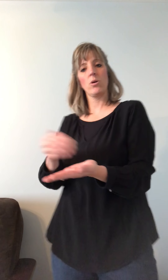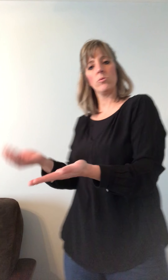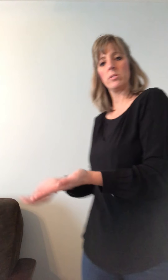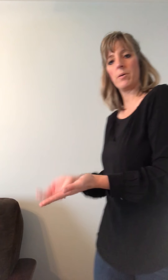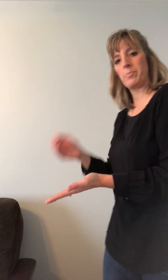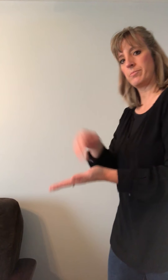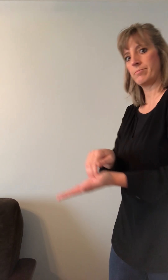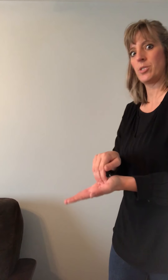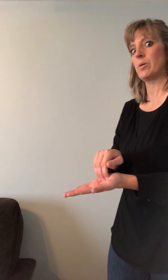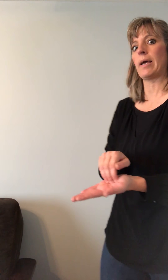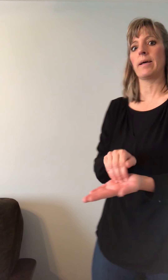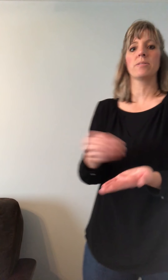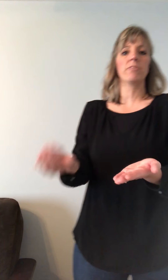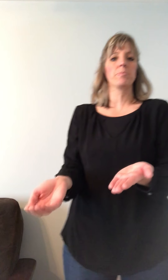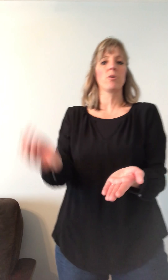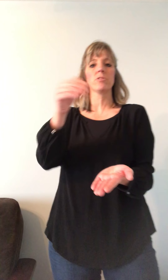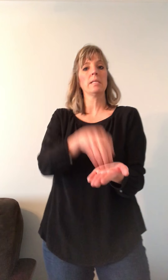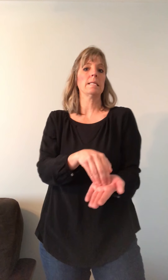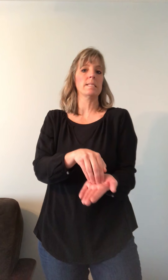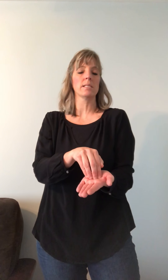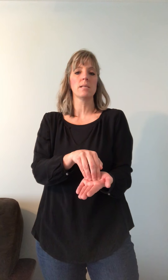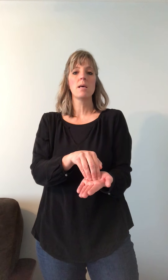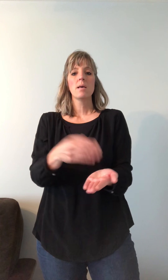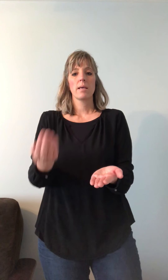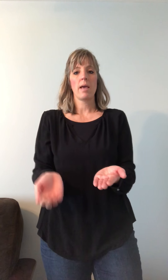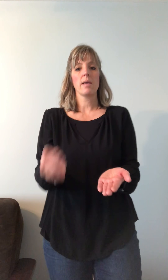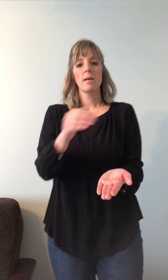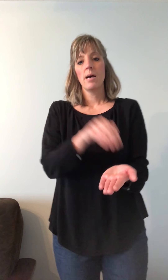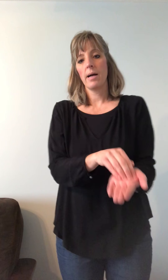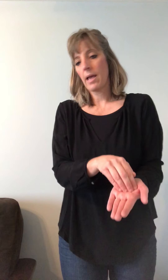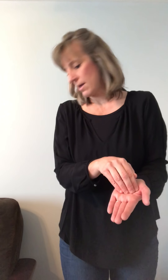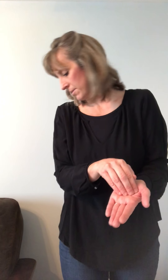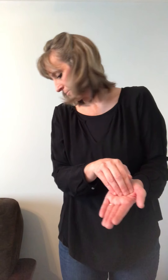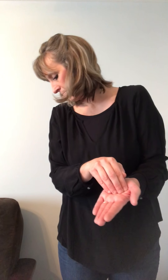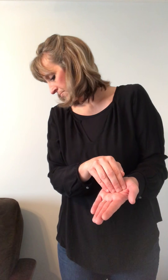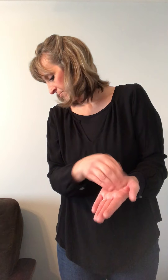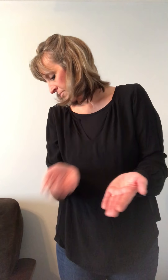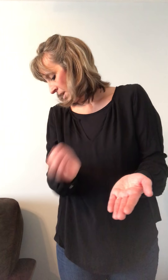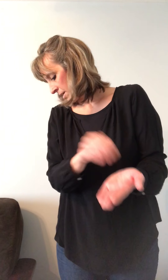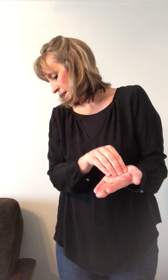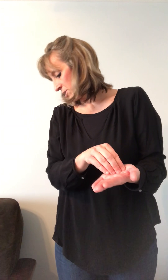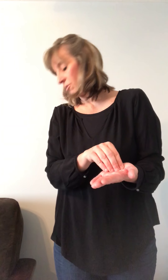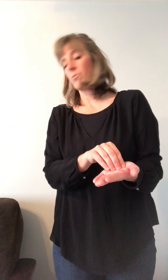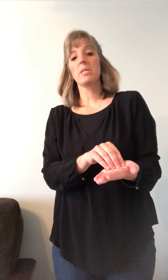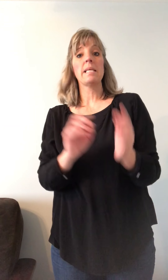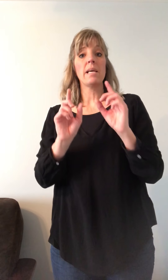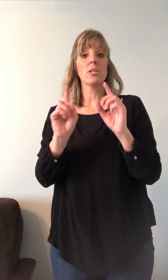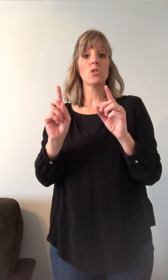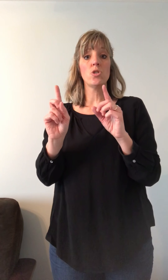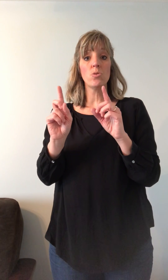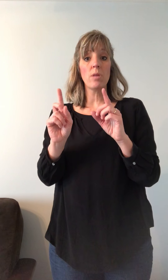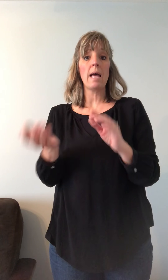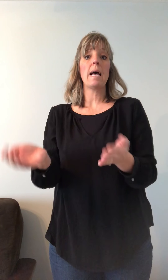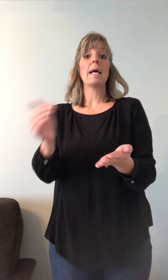goes up to it, I guess, flips over and hits it. Okay, again. So if you want to say, do that